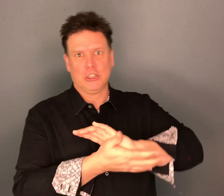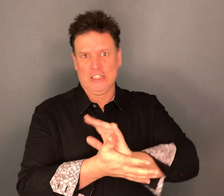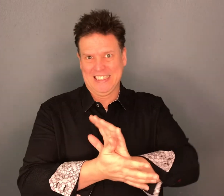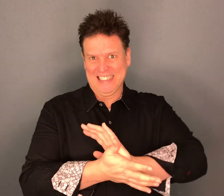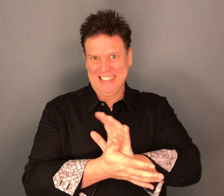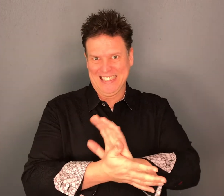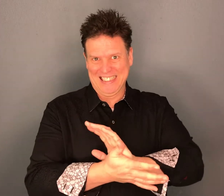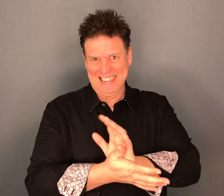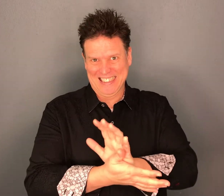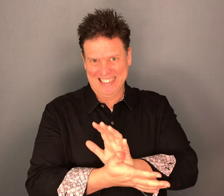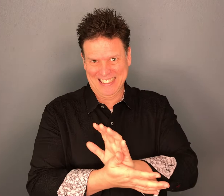Cheese.